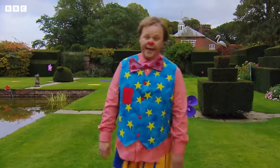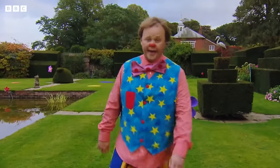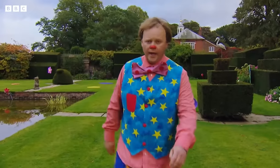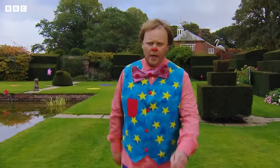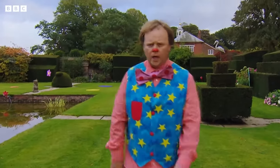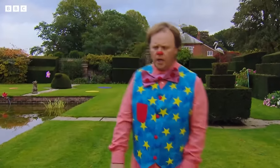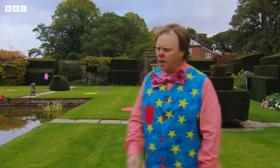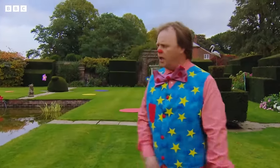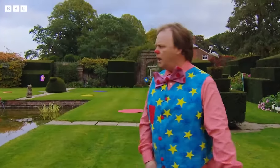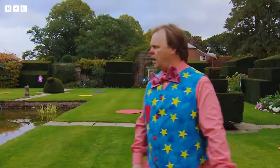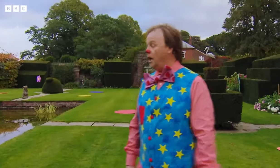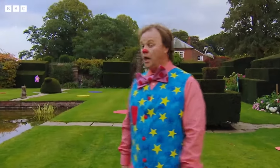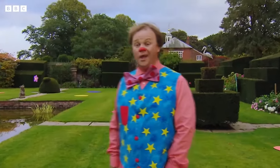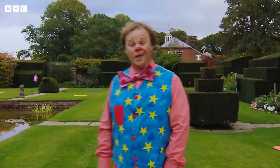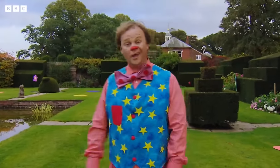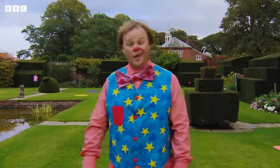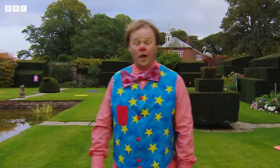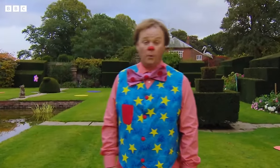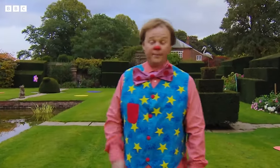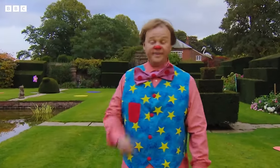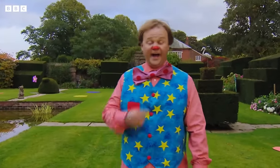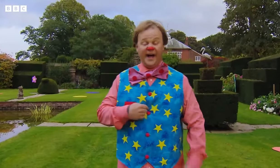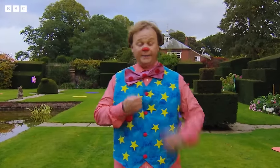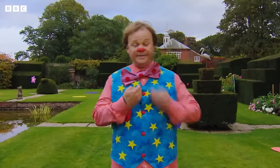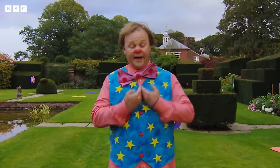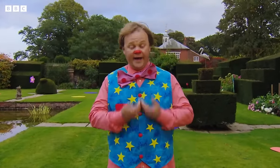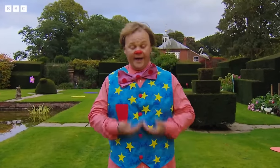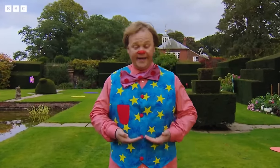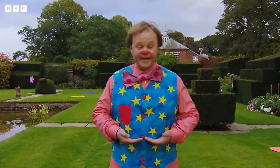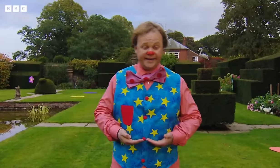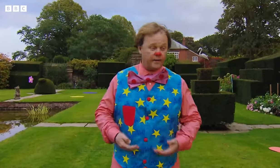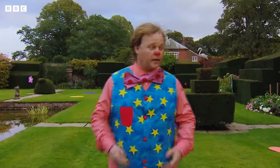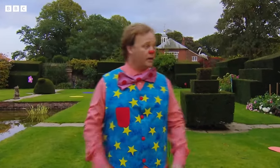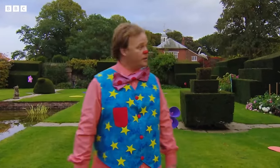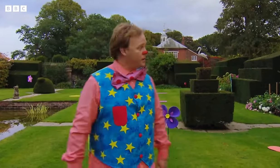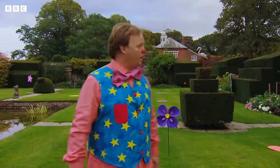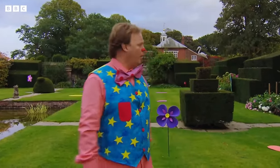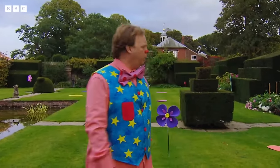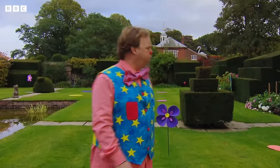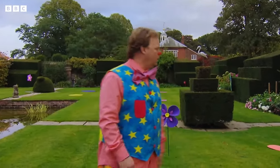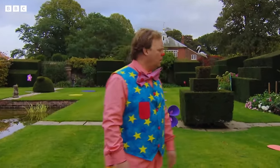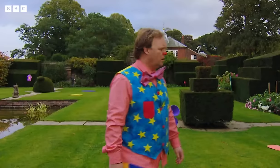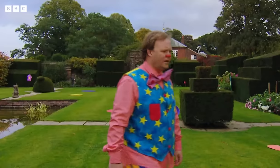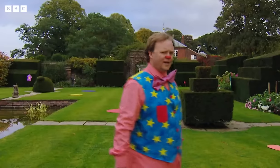What's the matter, Mr. Tumble? Well, I'm tired. Why don't you sit down?